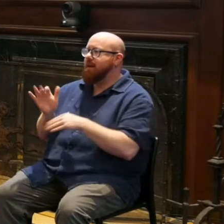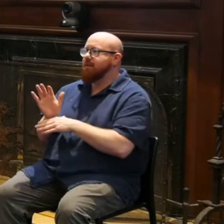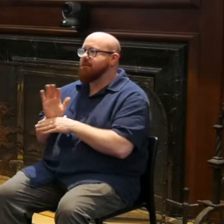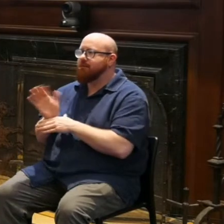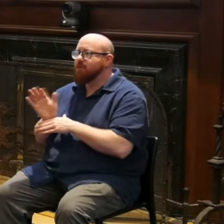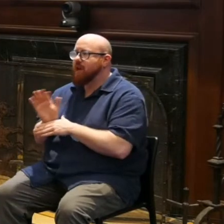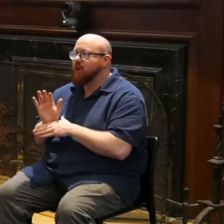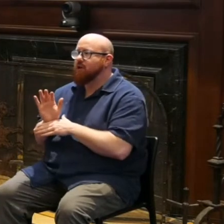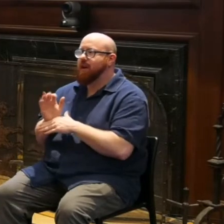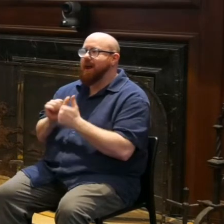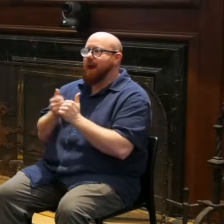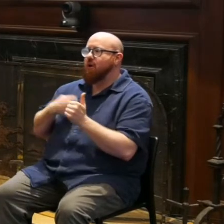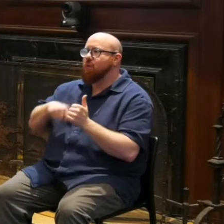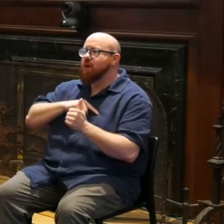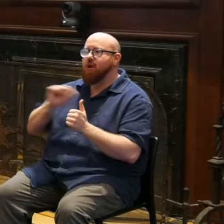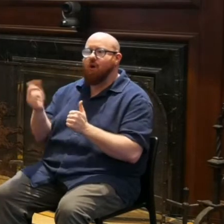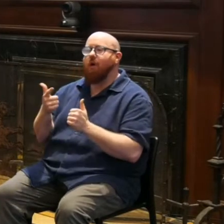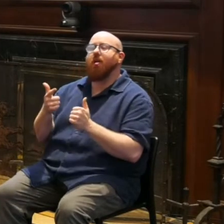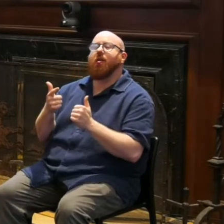all got along.